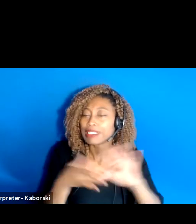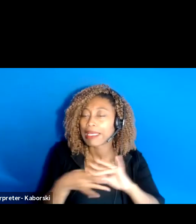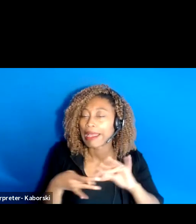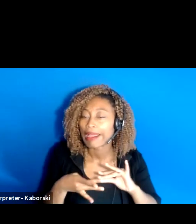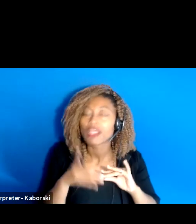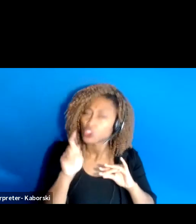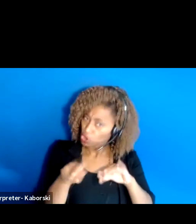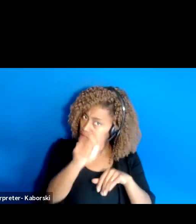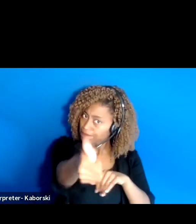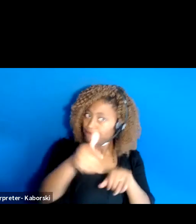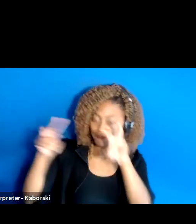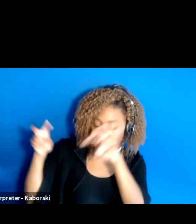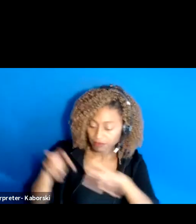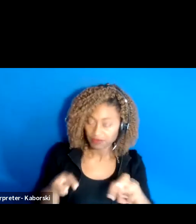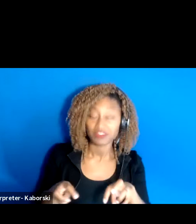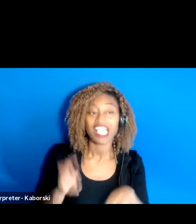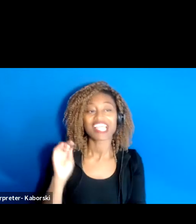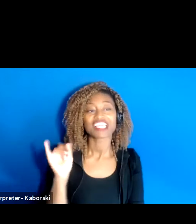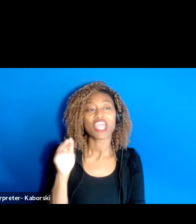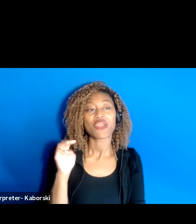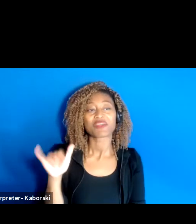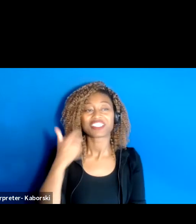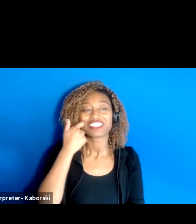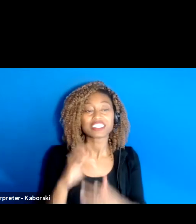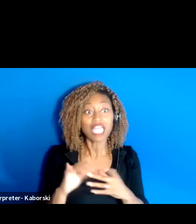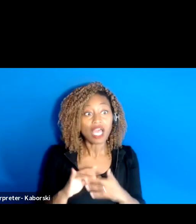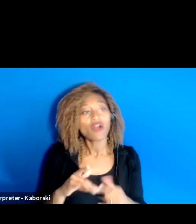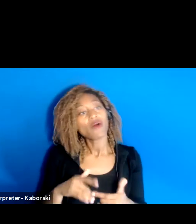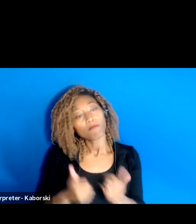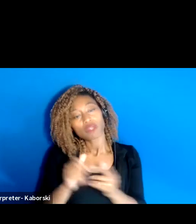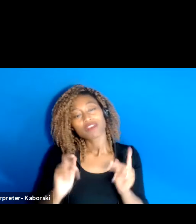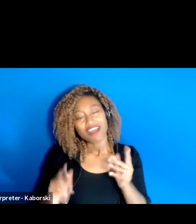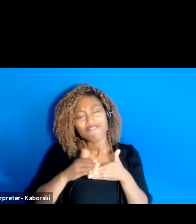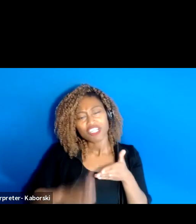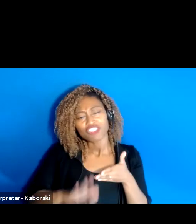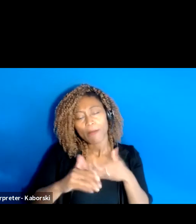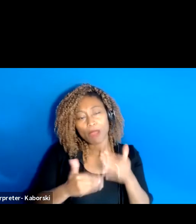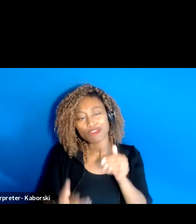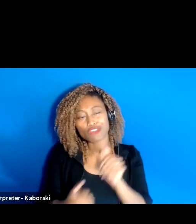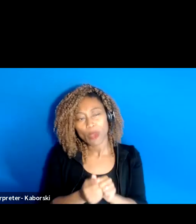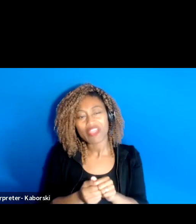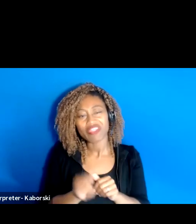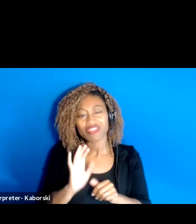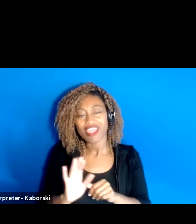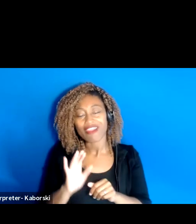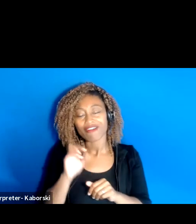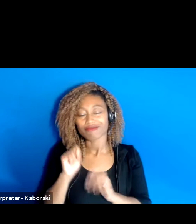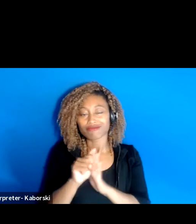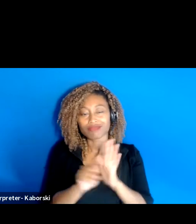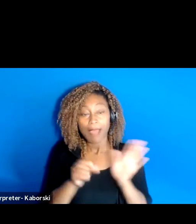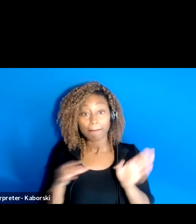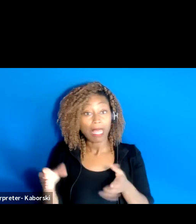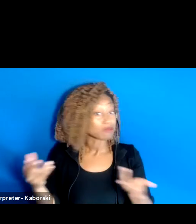mentioned, most folks are finishing out their process with their state plan. And so when looking